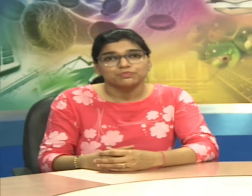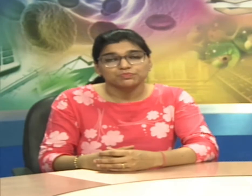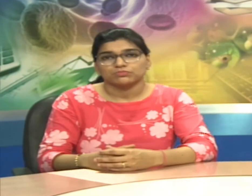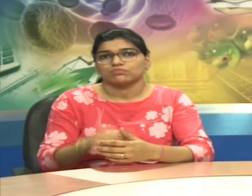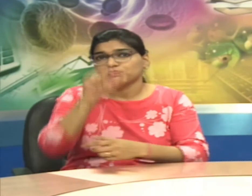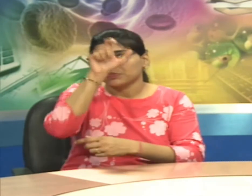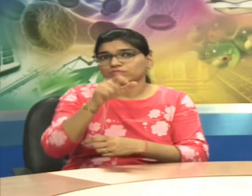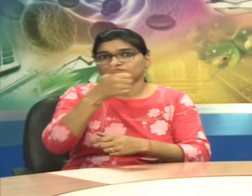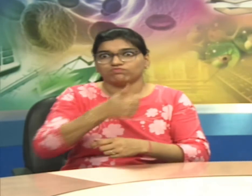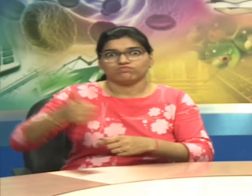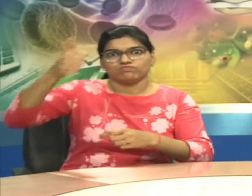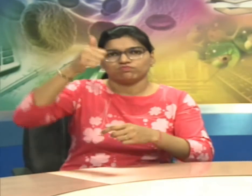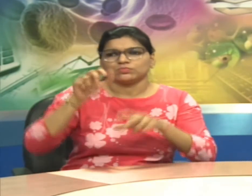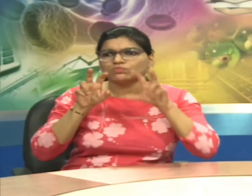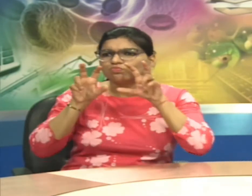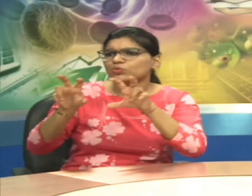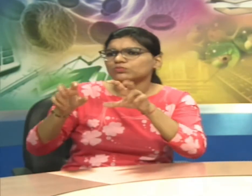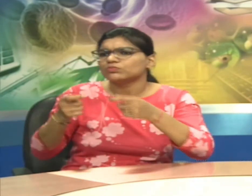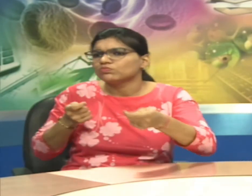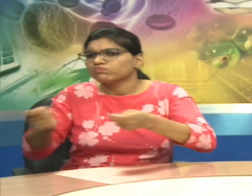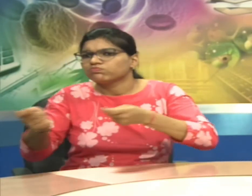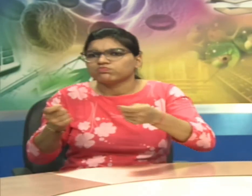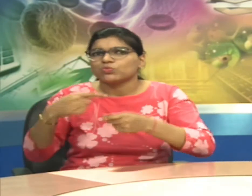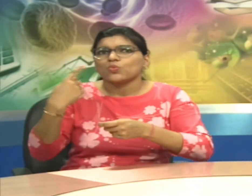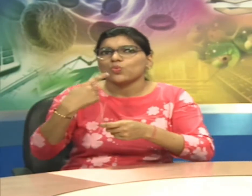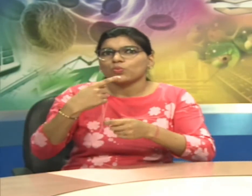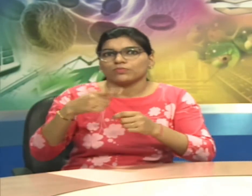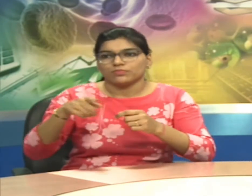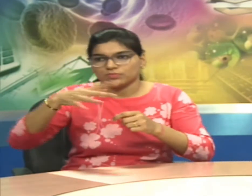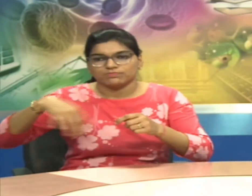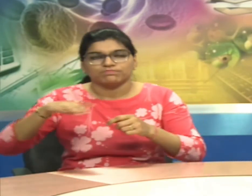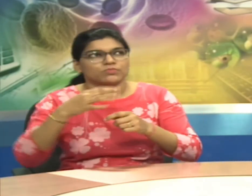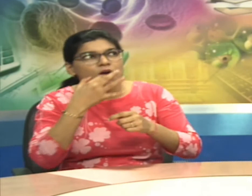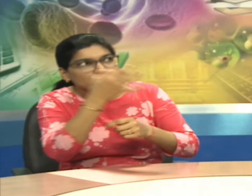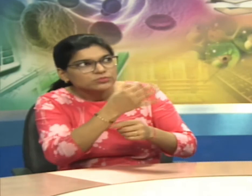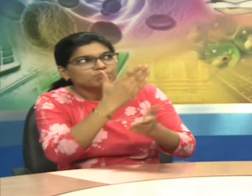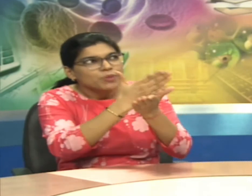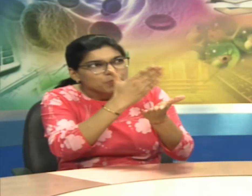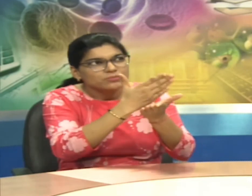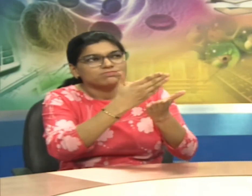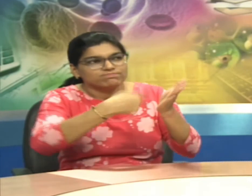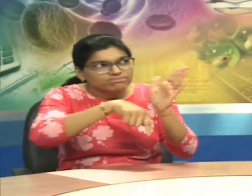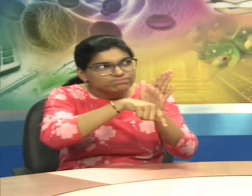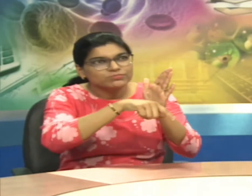Next word is superintendent, person who manages, who control over the things, who